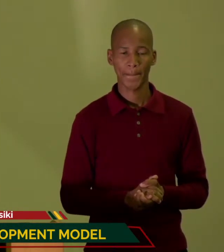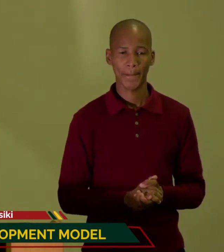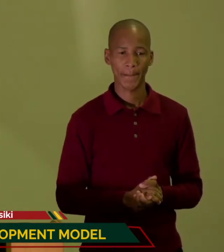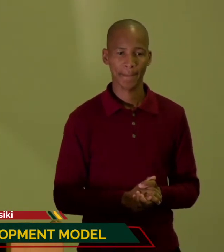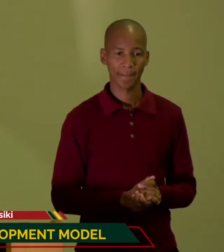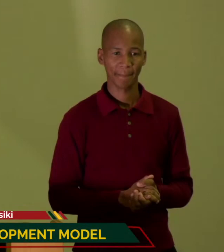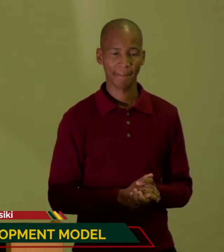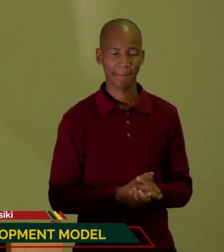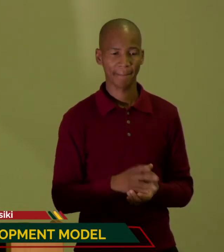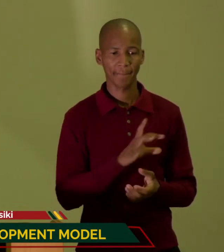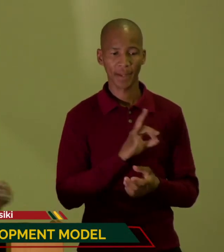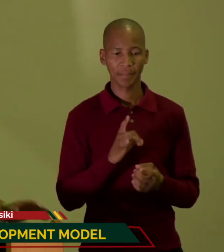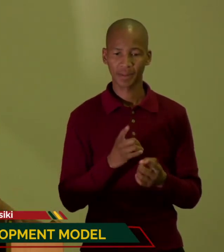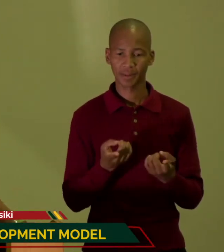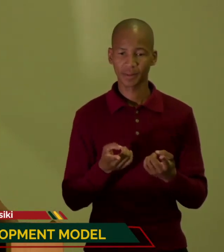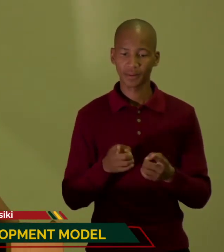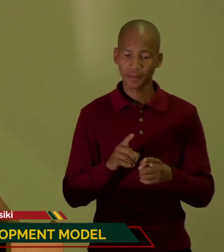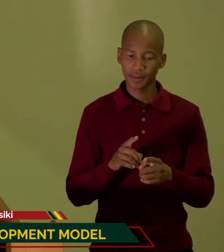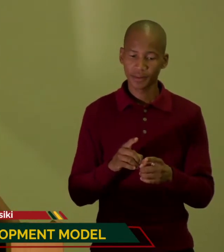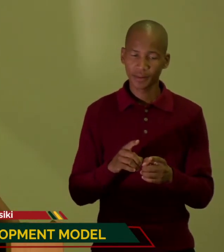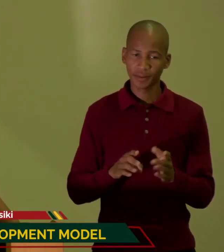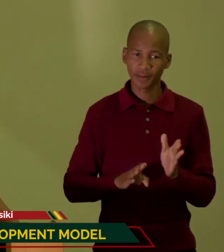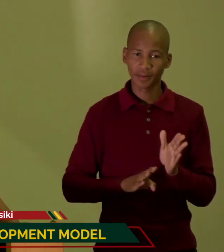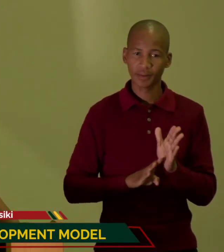is rising up time and again,